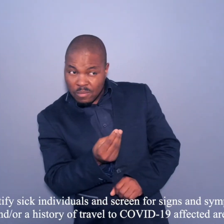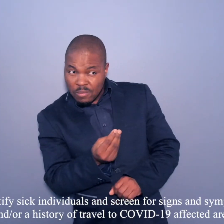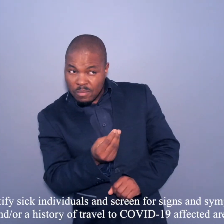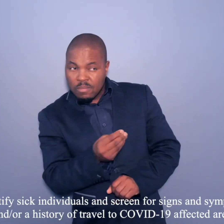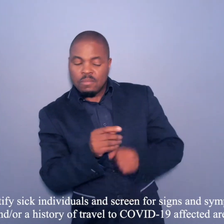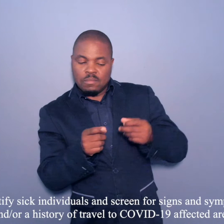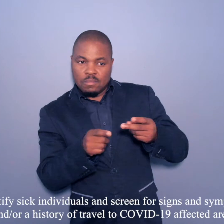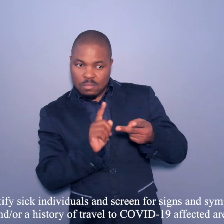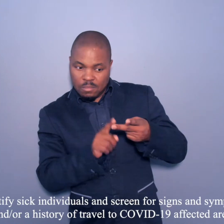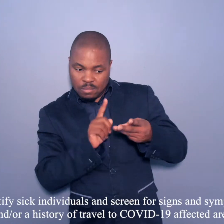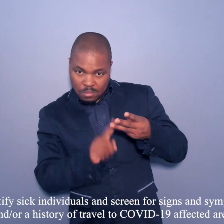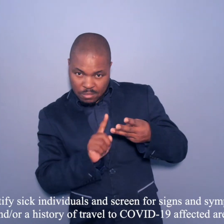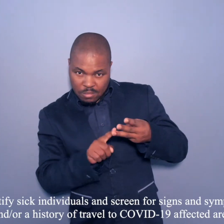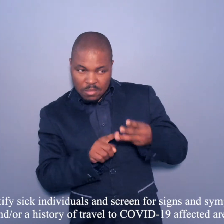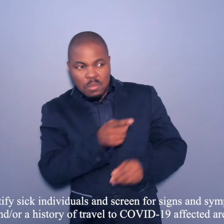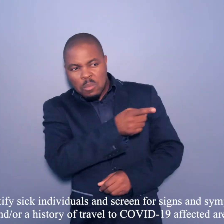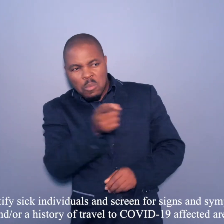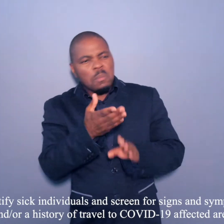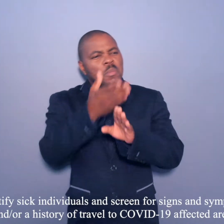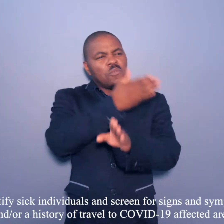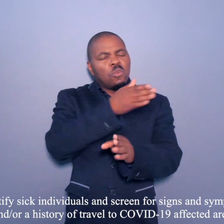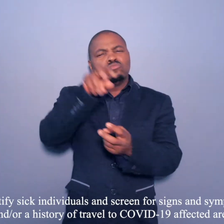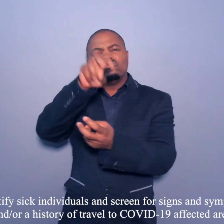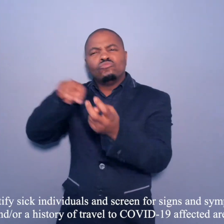to COVID-19 affected areas.